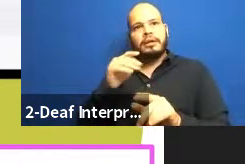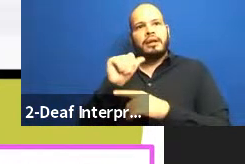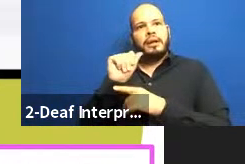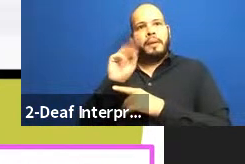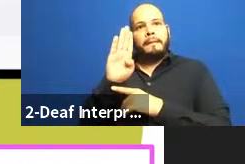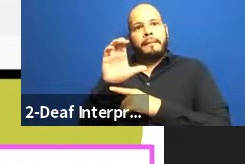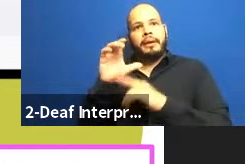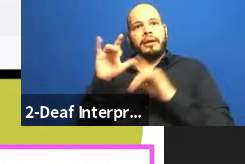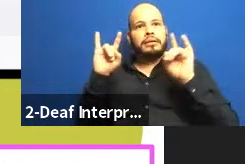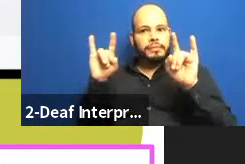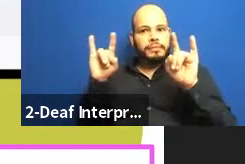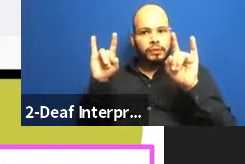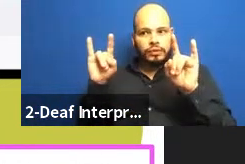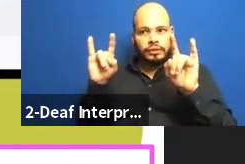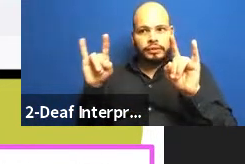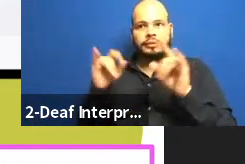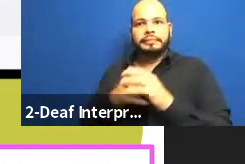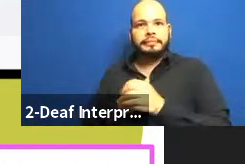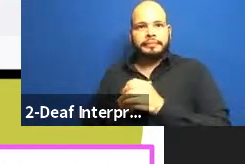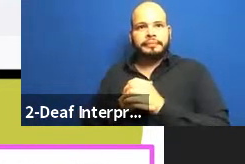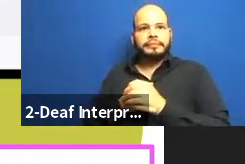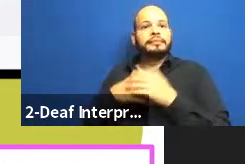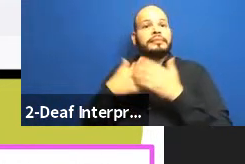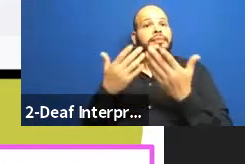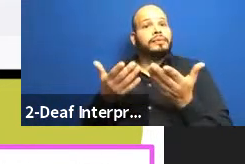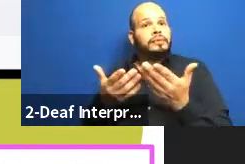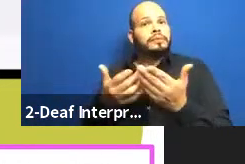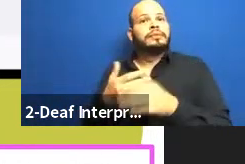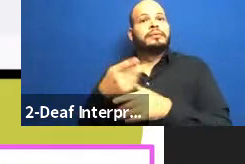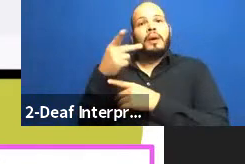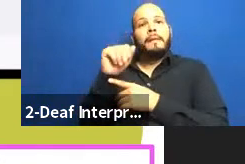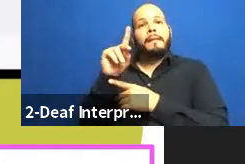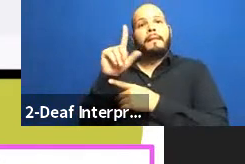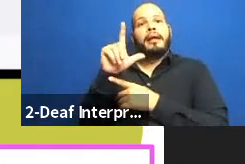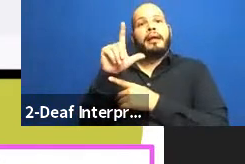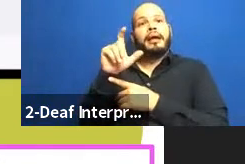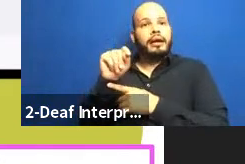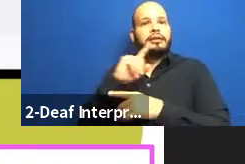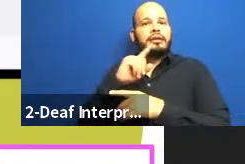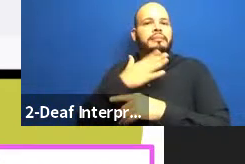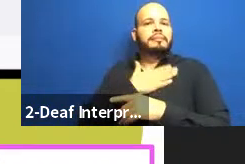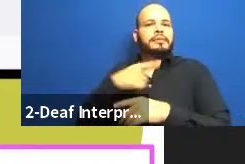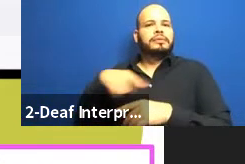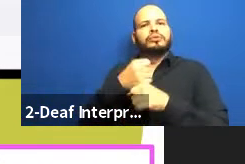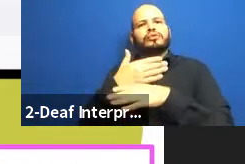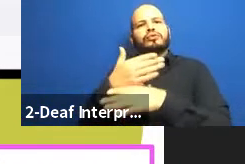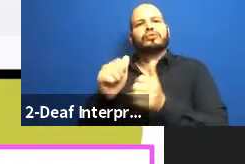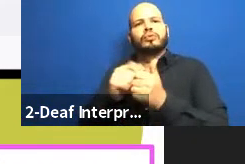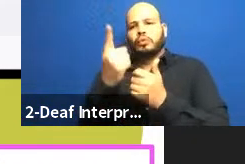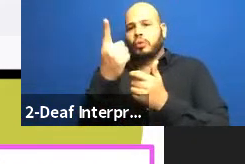And then go ahead, we'll put that Padlet link in the chat.